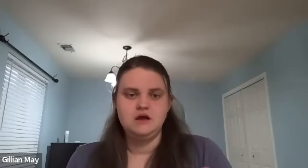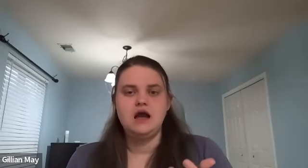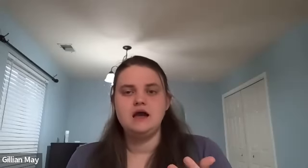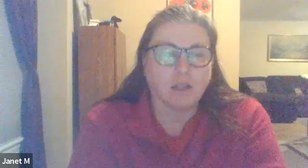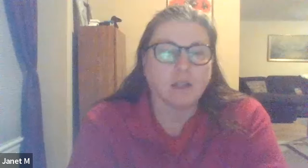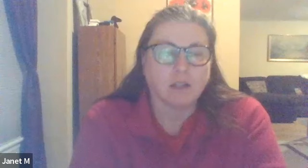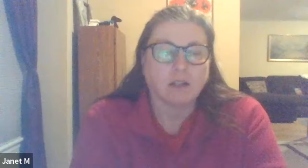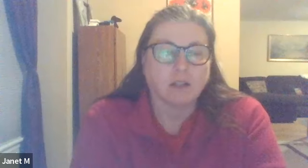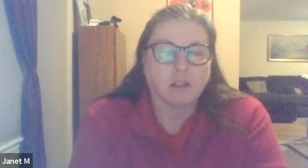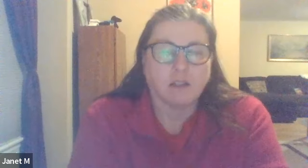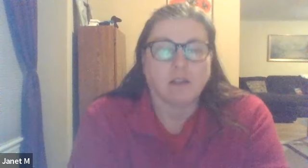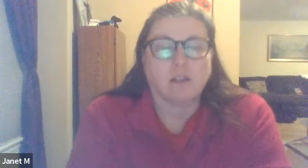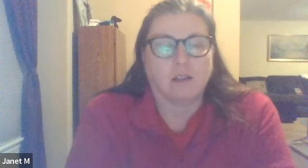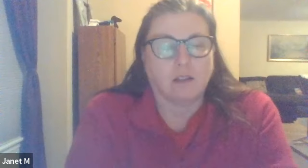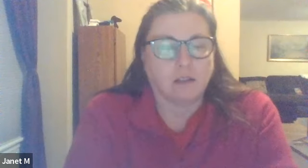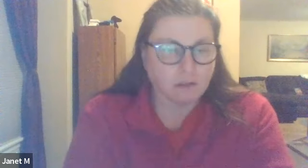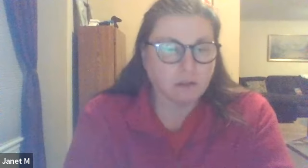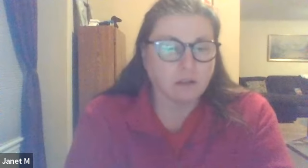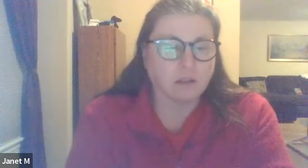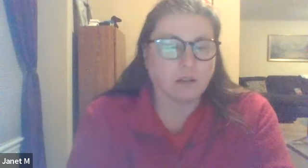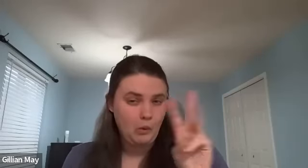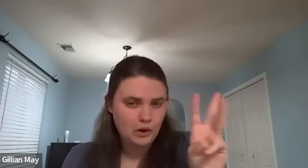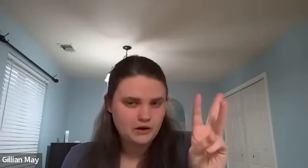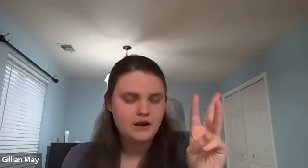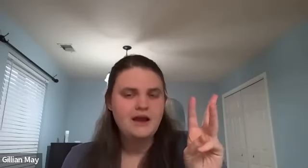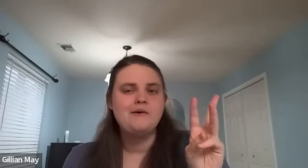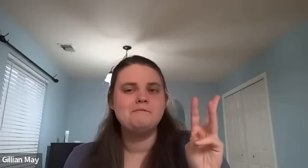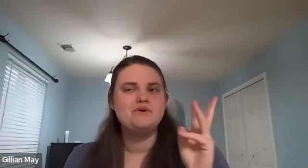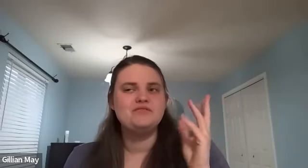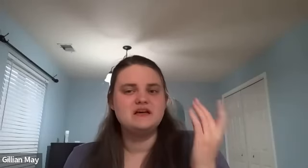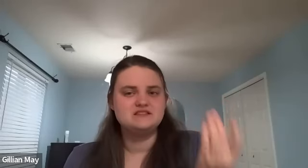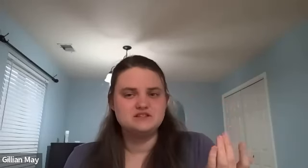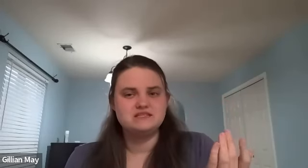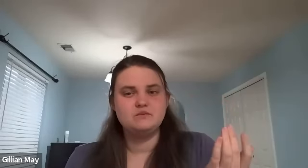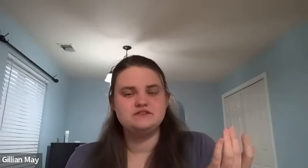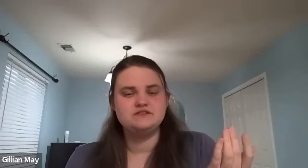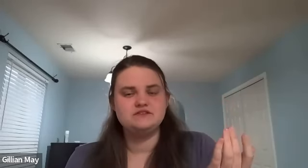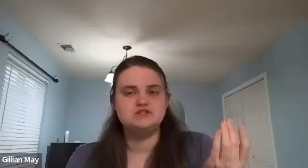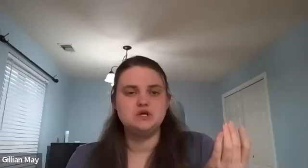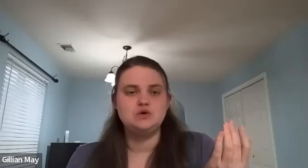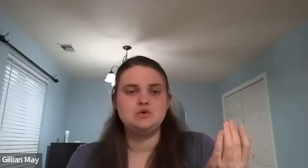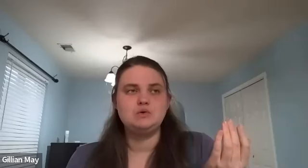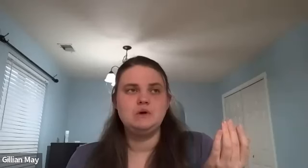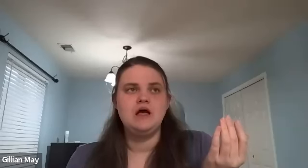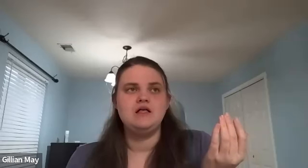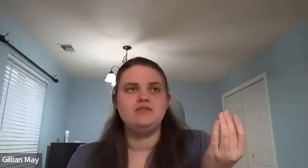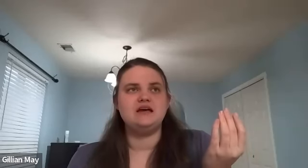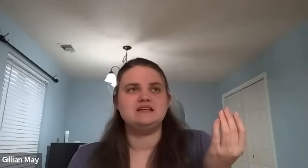Okay. I will say I do see this sometimes more, but that's also because I'm with students who that's